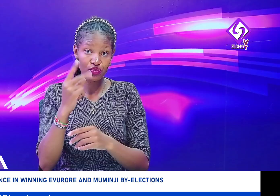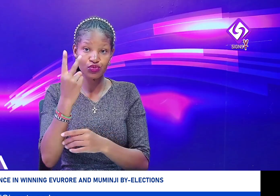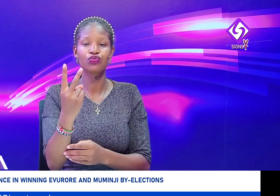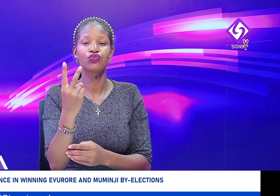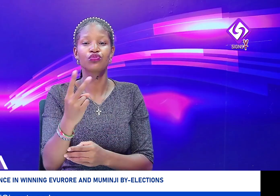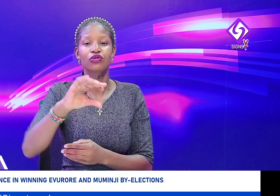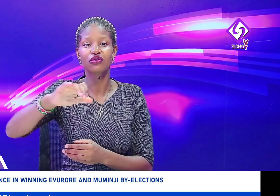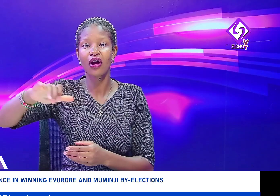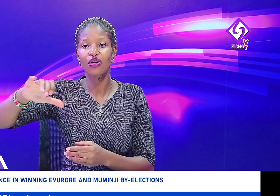goals.